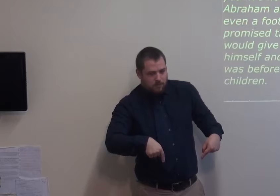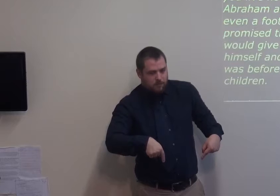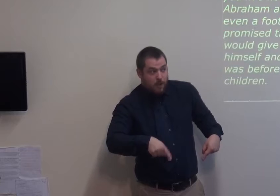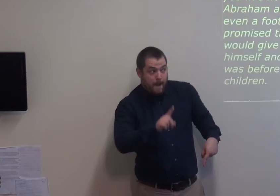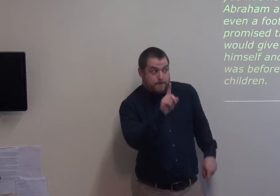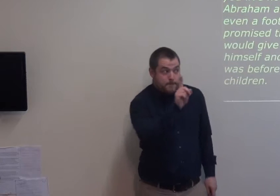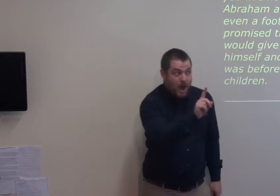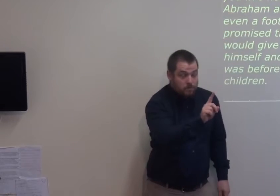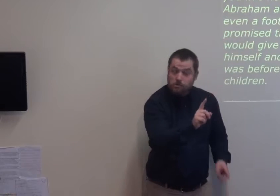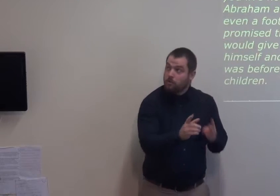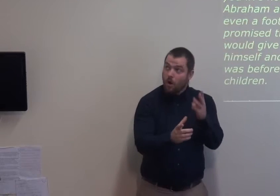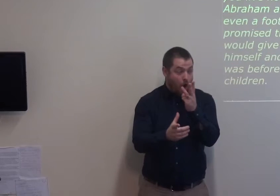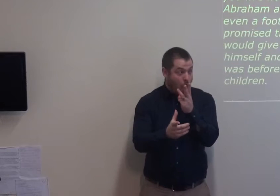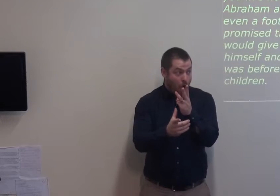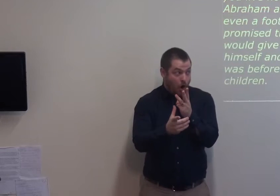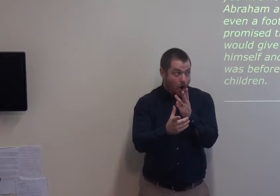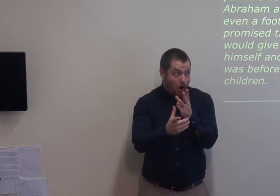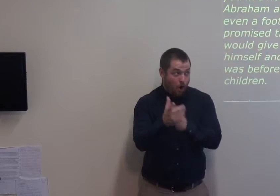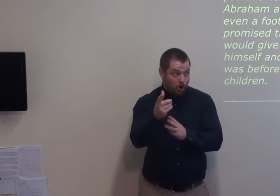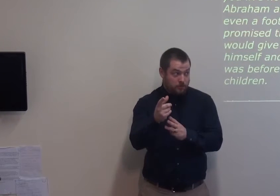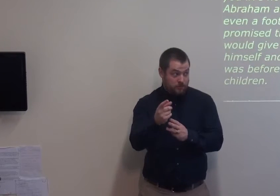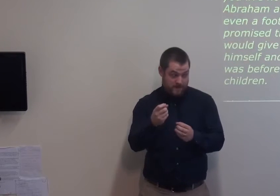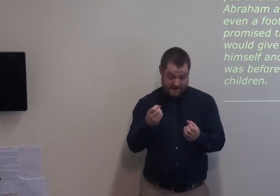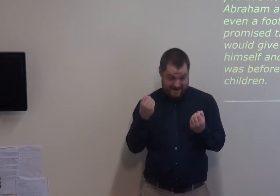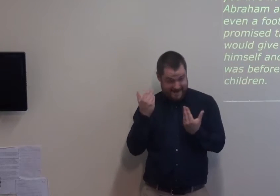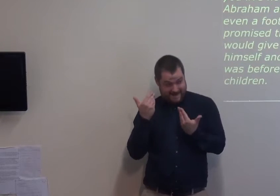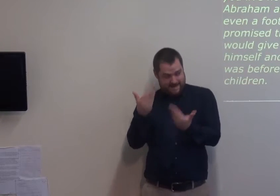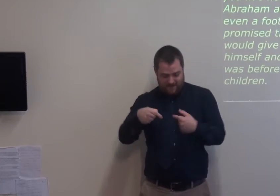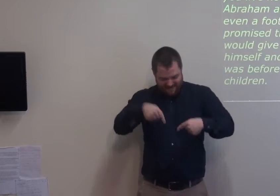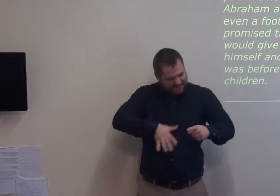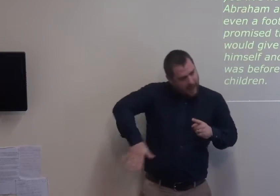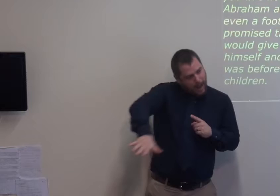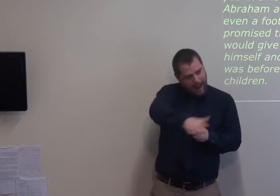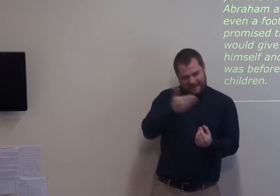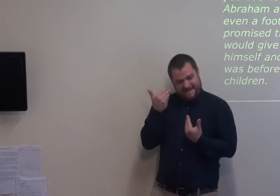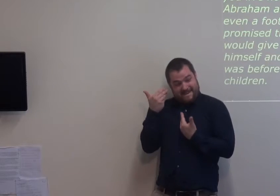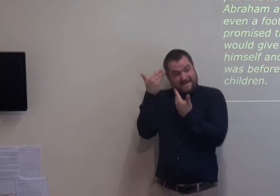God did not give Abraham any of this land, not even a foot of it.